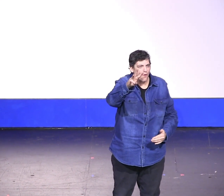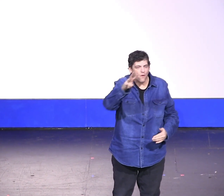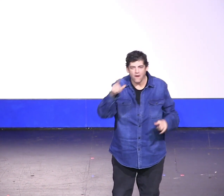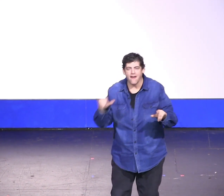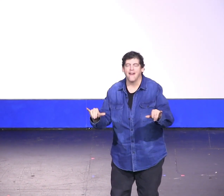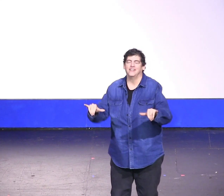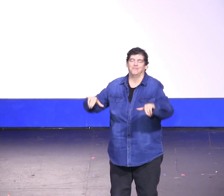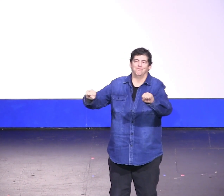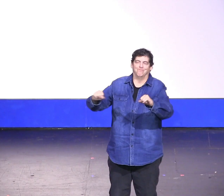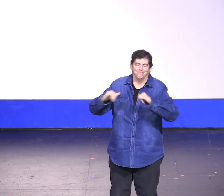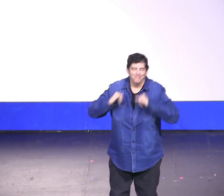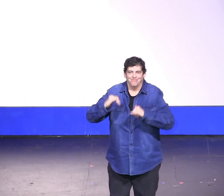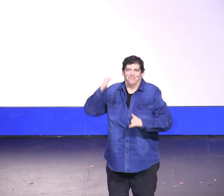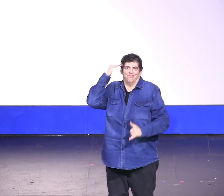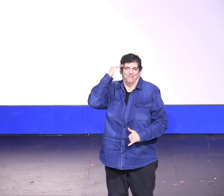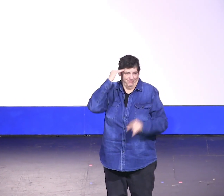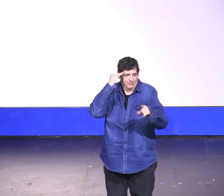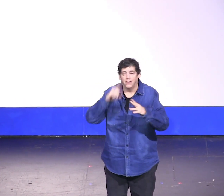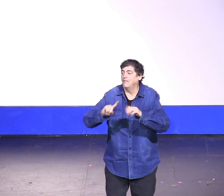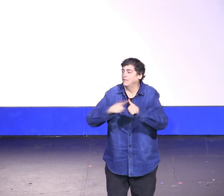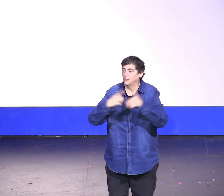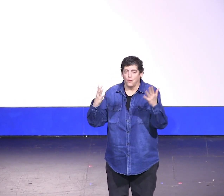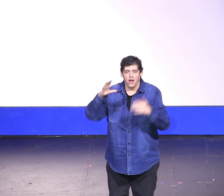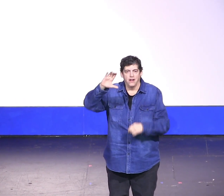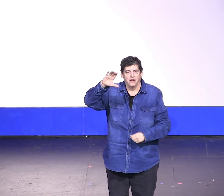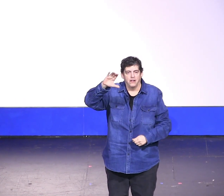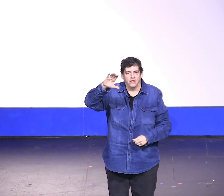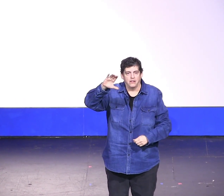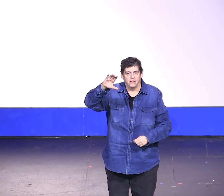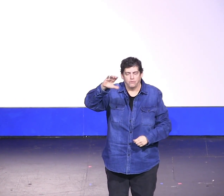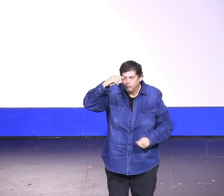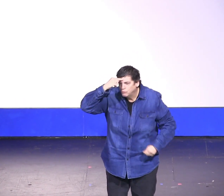show you through shadow work. So the first one,